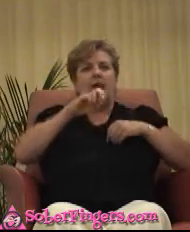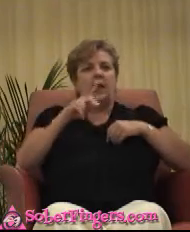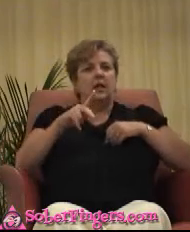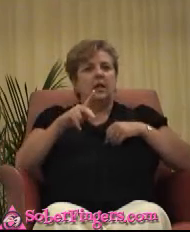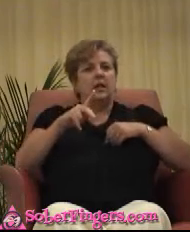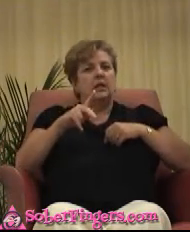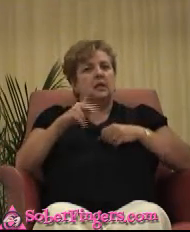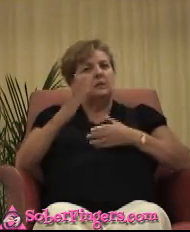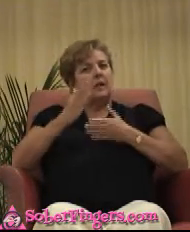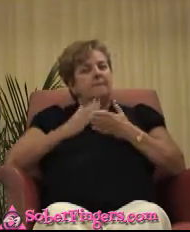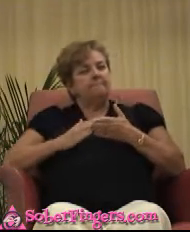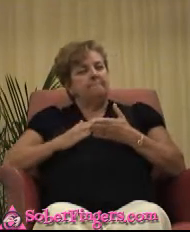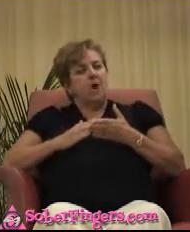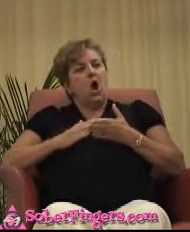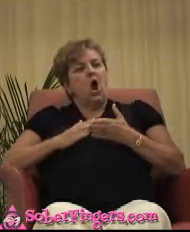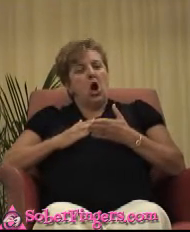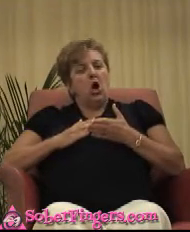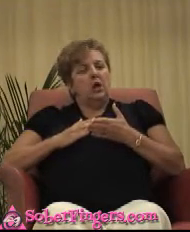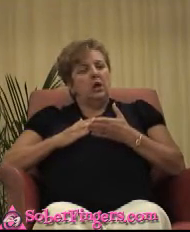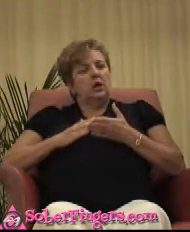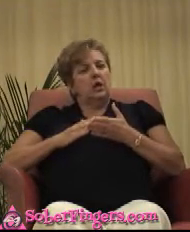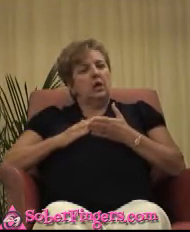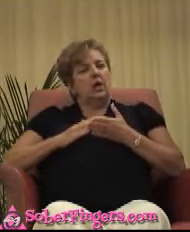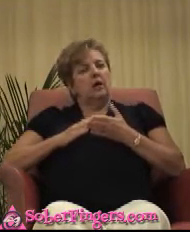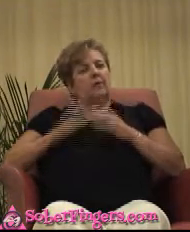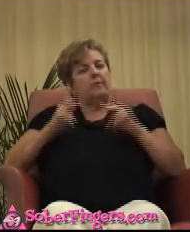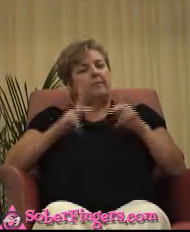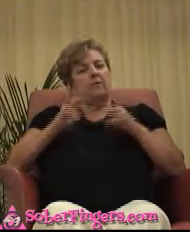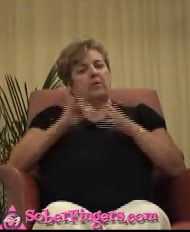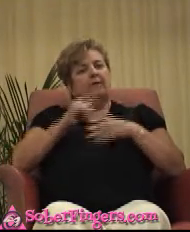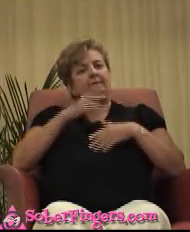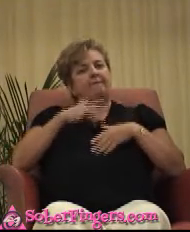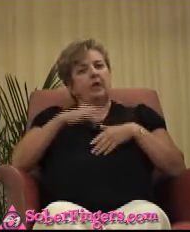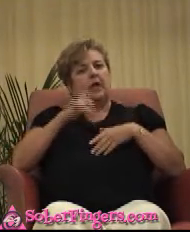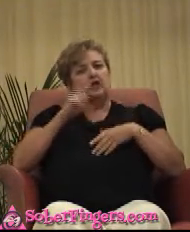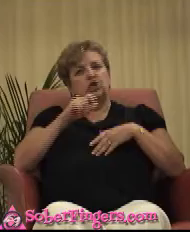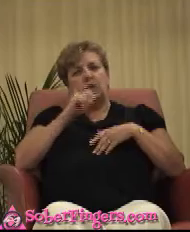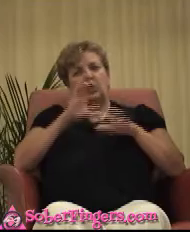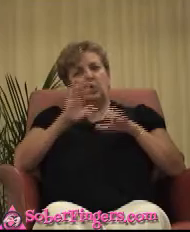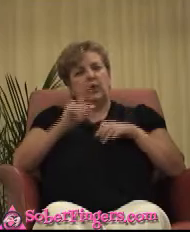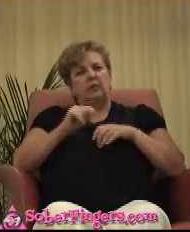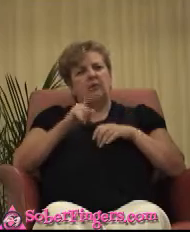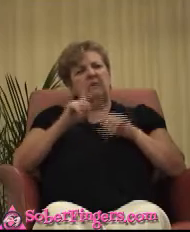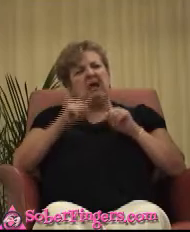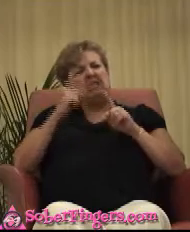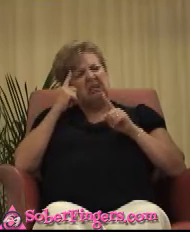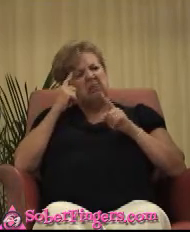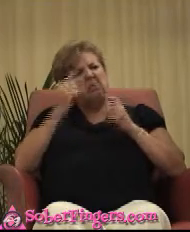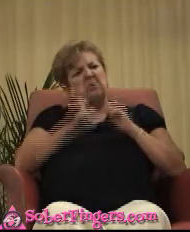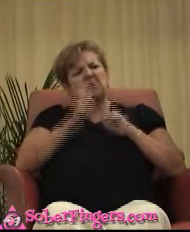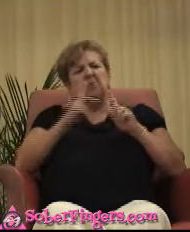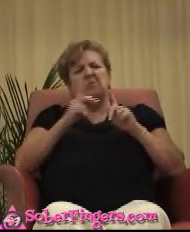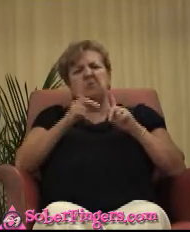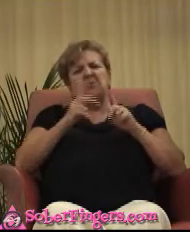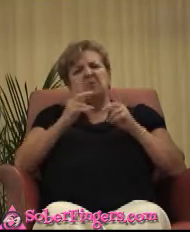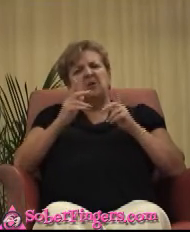doesn't think we should ever get up again and would like to keep their foot on our necks. They're relatively small, I think. I was overwhelmingly welcome